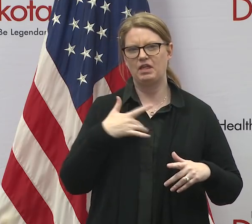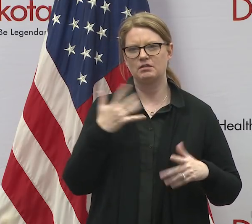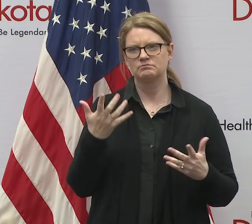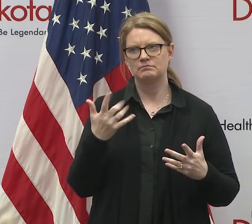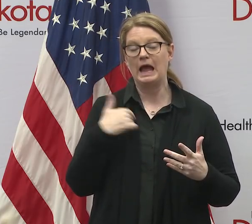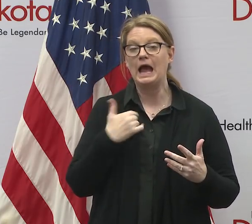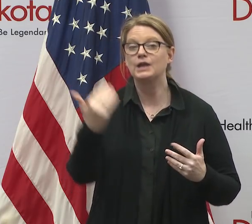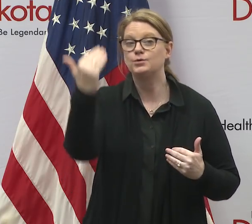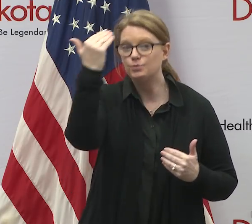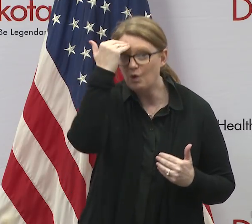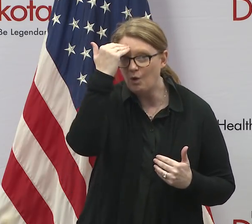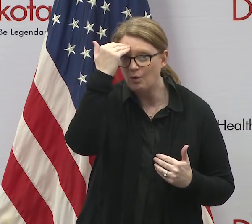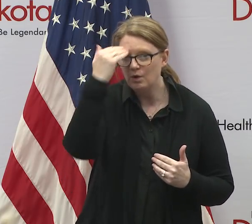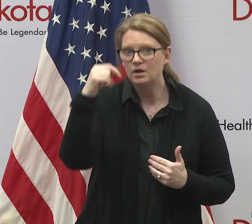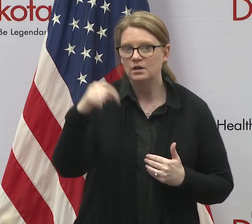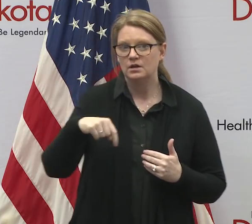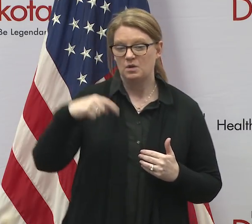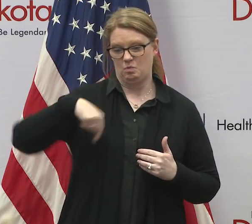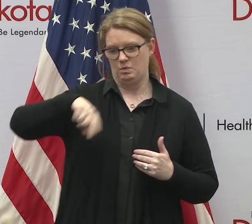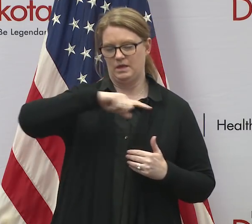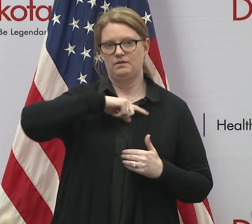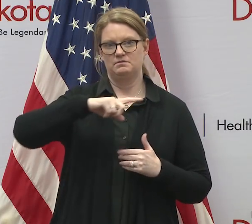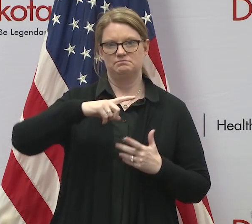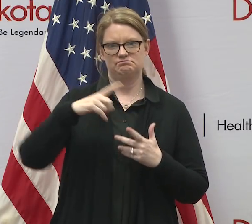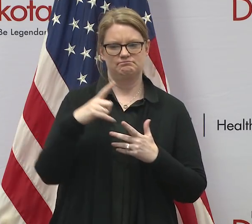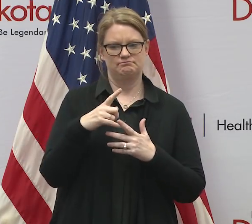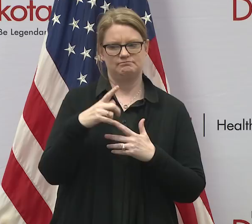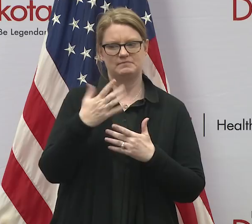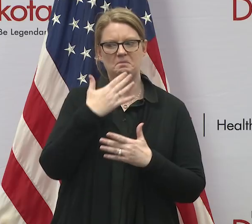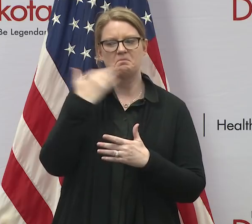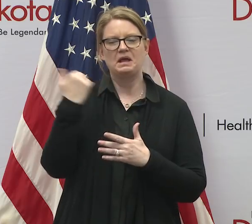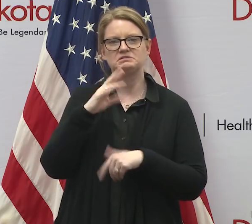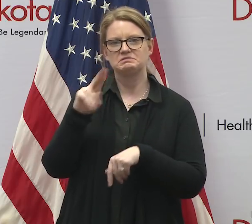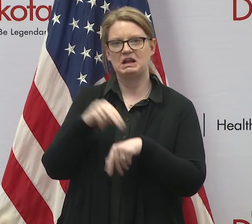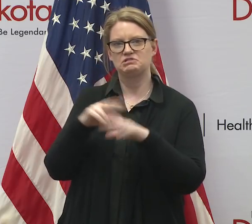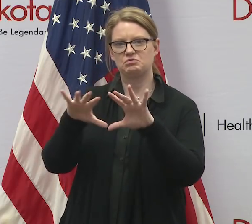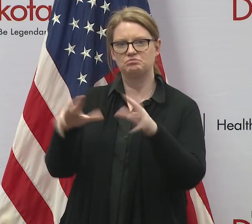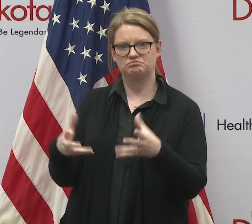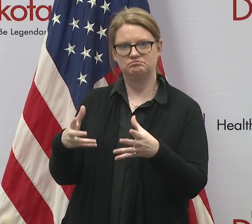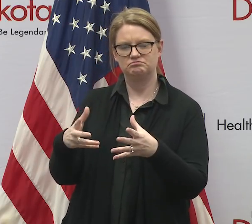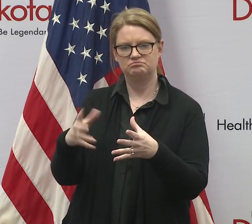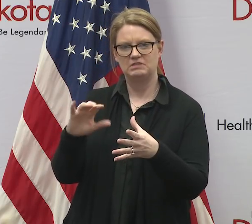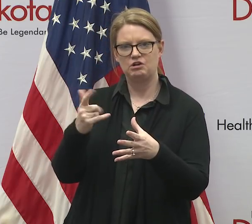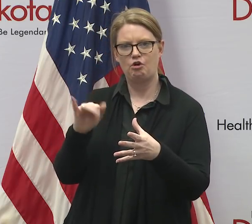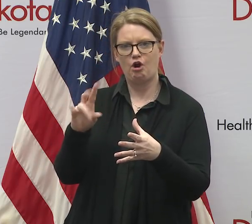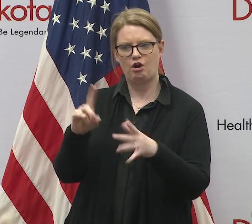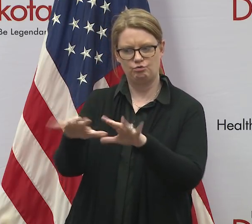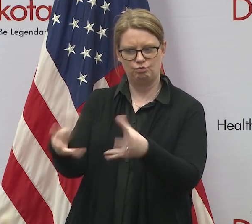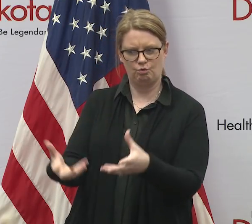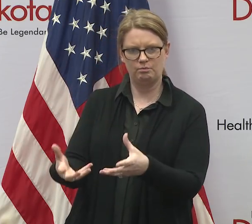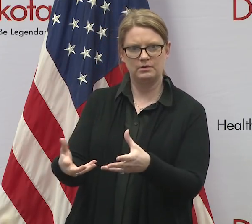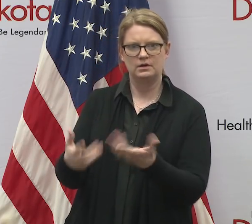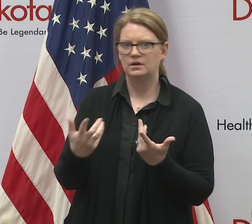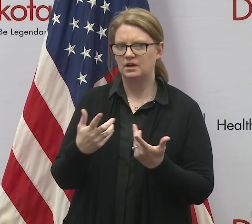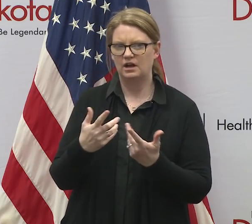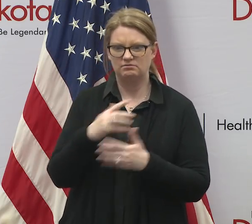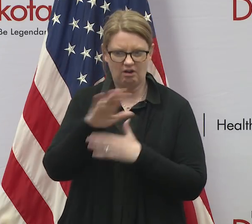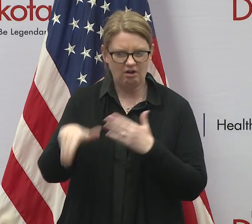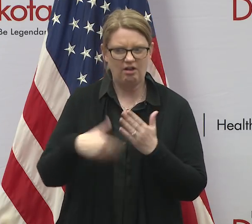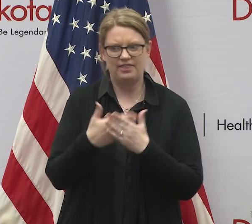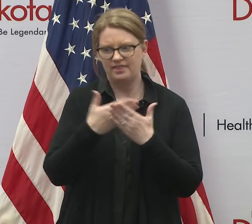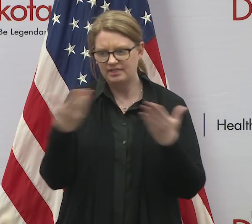I know we have one of the best National Guard groups in the country. They're doing fantastic work through all the things we're doing right